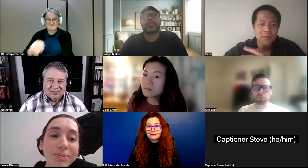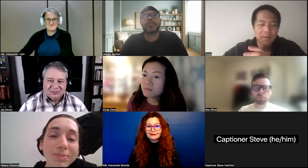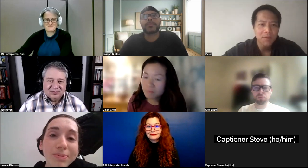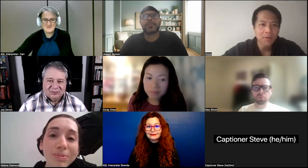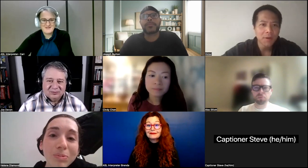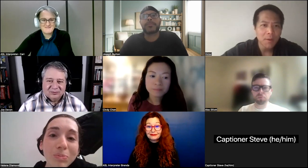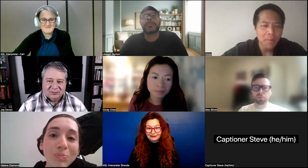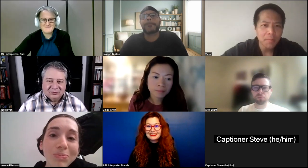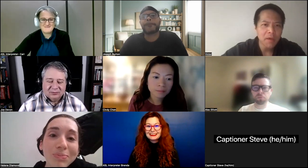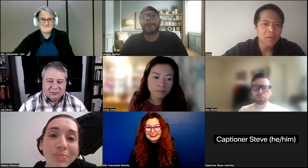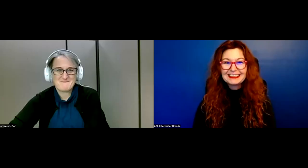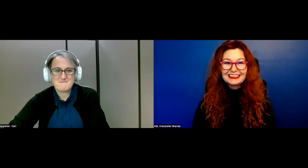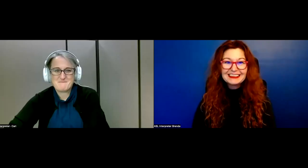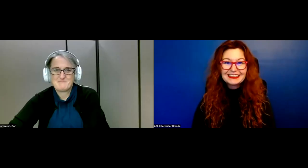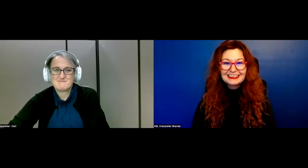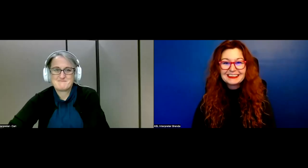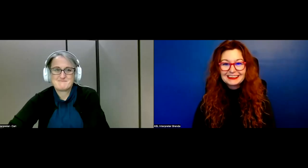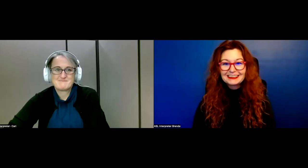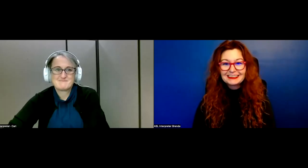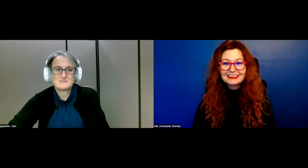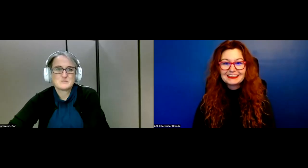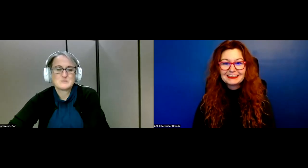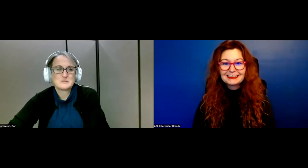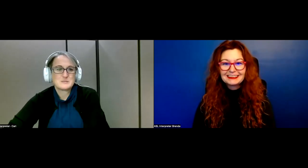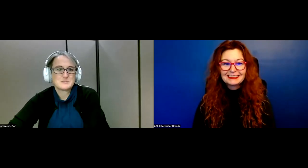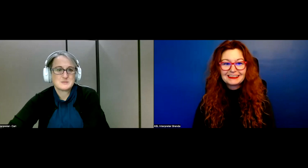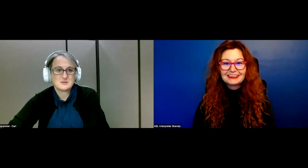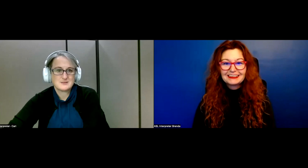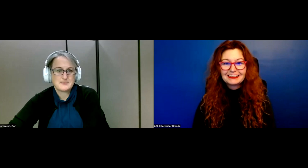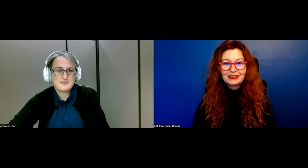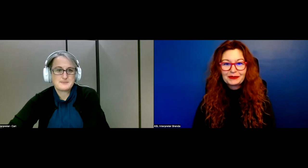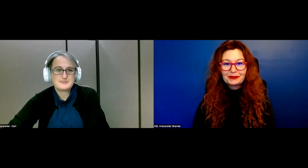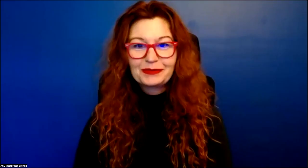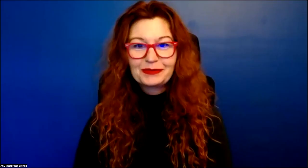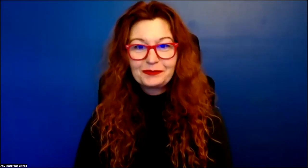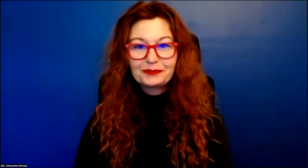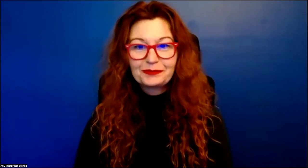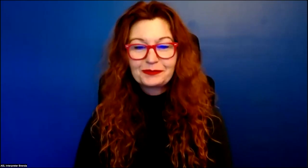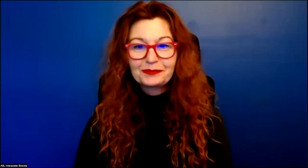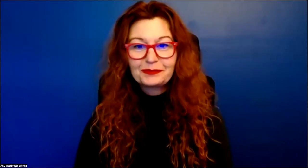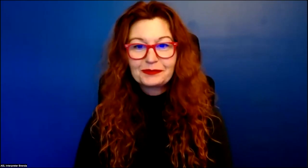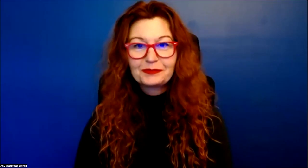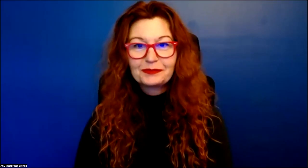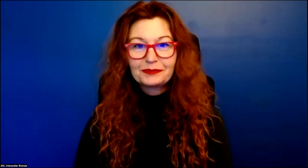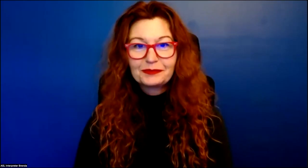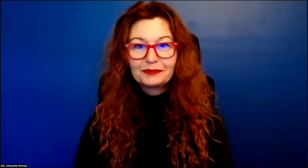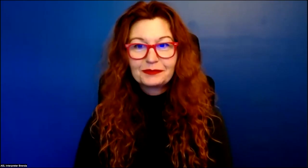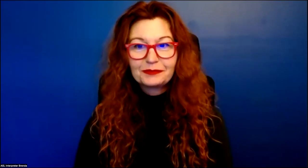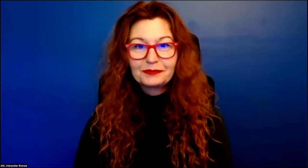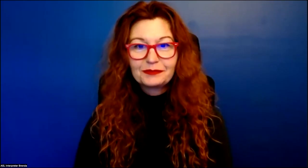And this is Victor. I have golden skin and black hair, and I'm wearing a gray shirt today. I